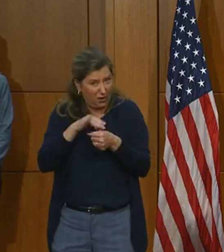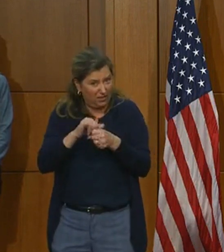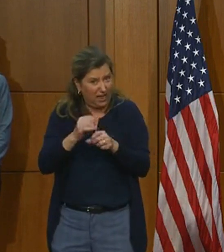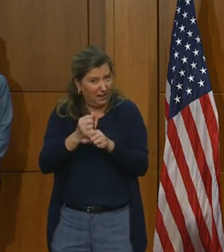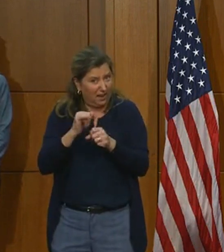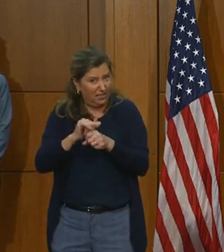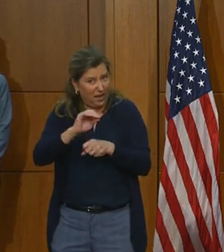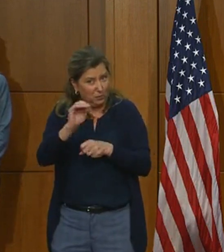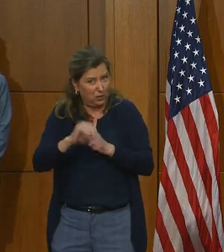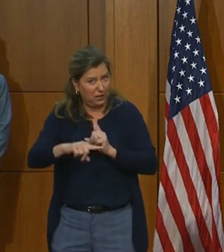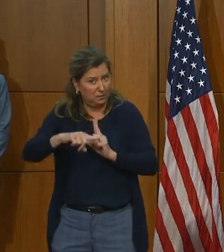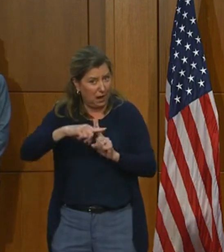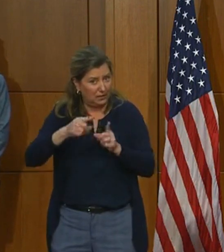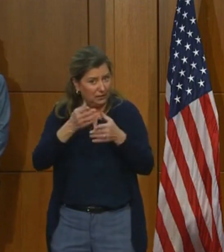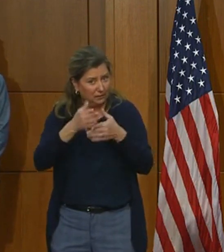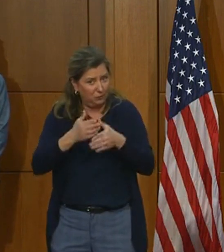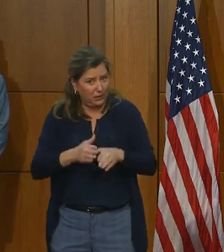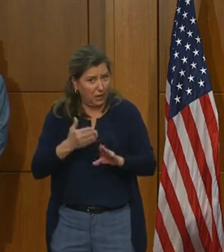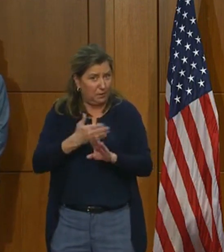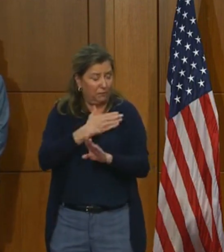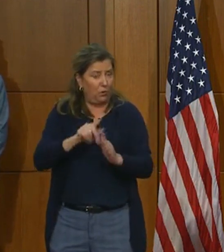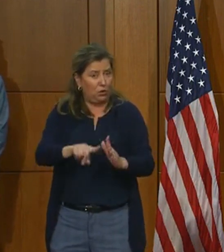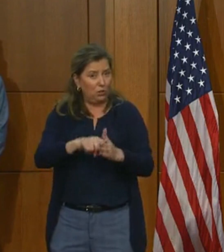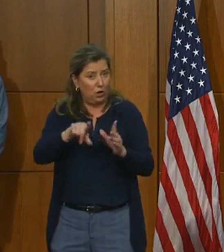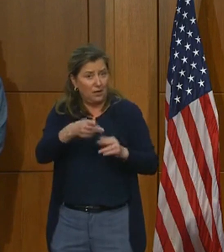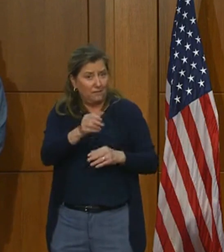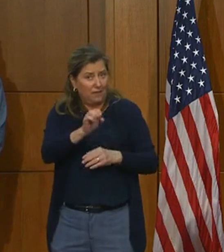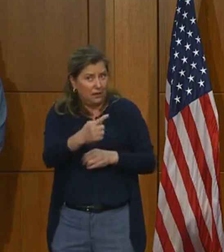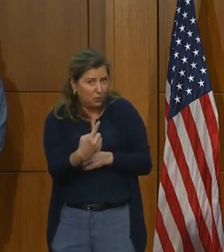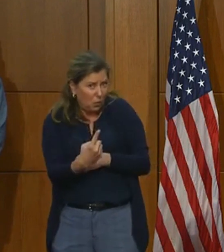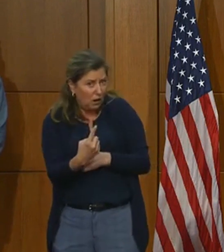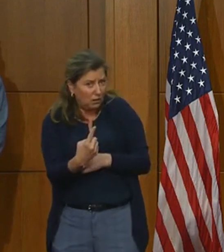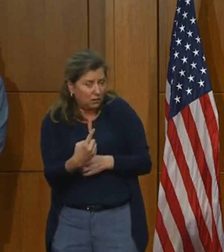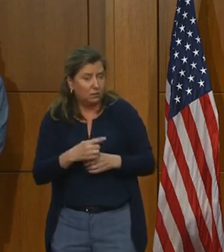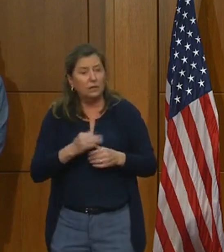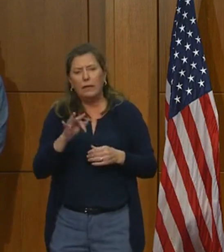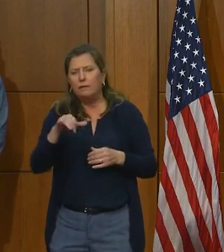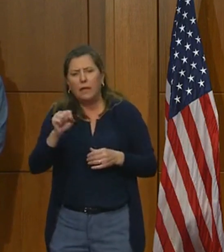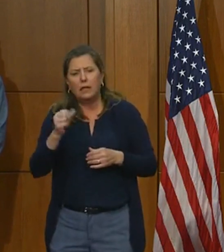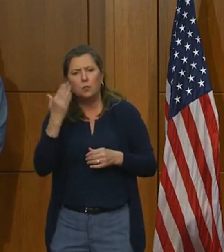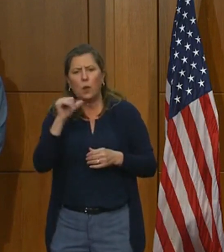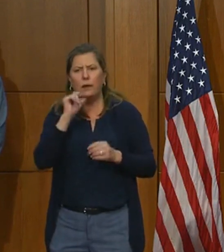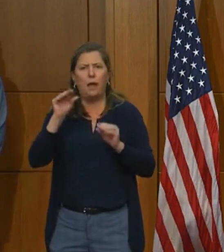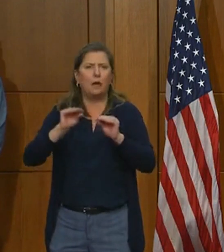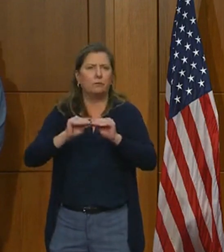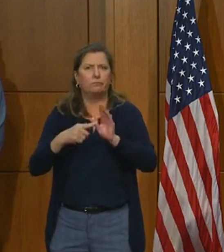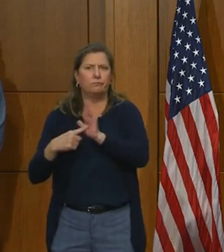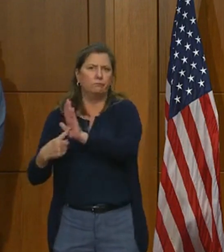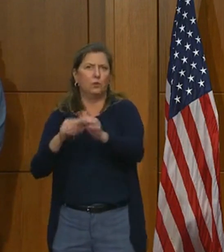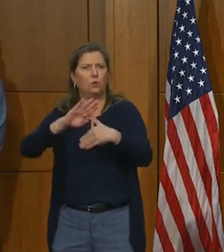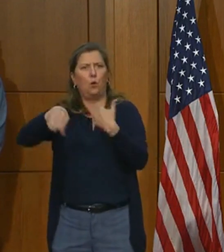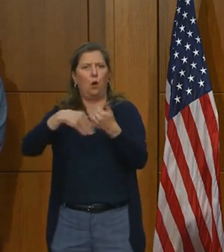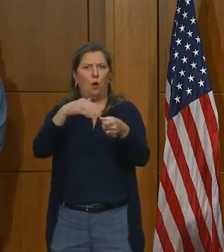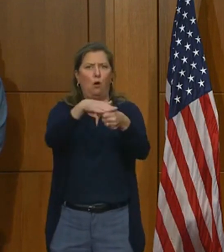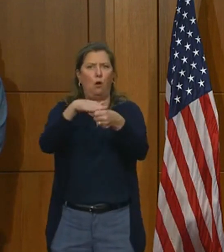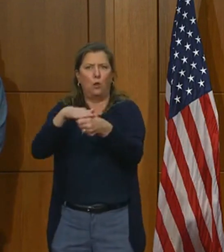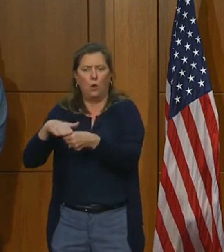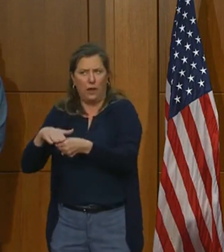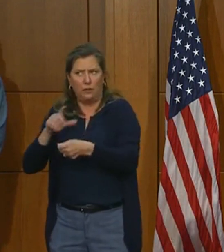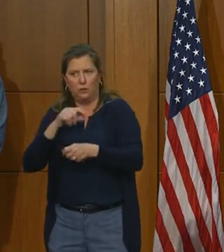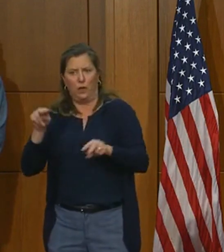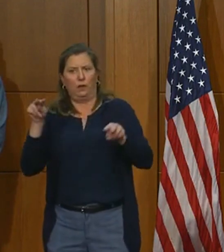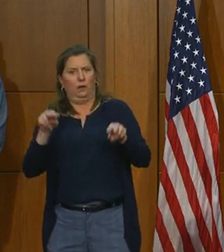that percent positivity breakdown prior to the start of phase 1? If so, why was this not, I guess, provided to all localities so they could